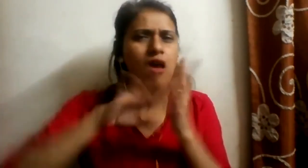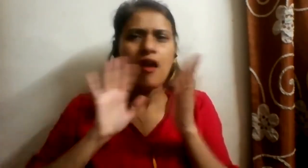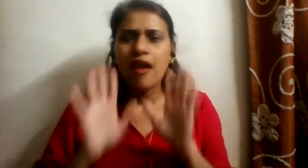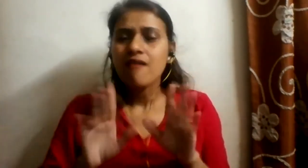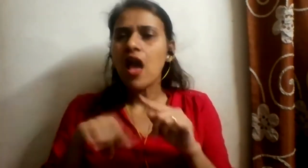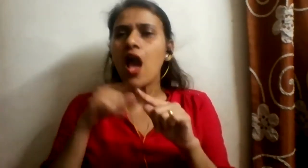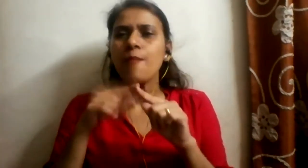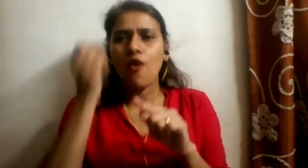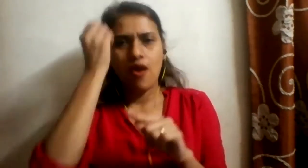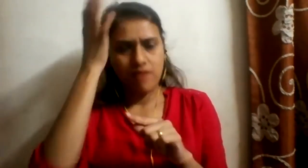one. Second,